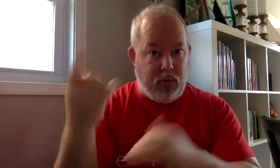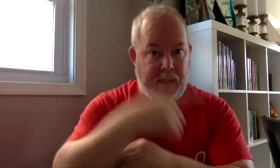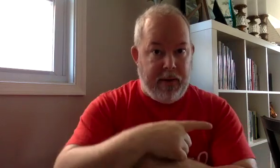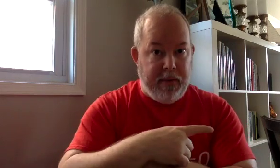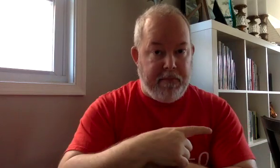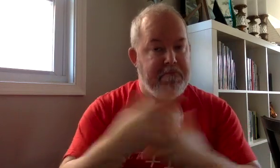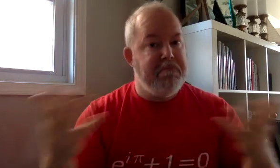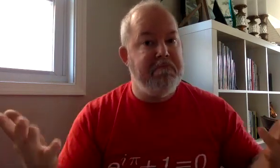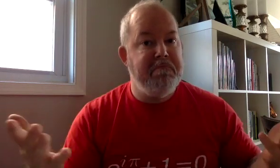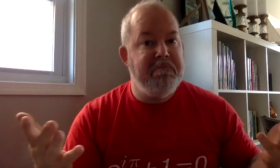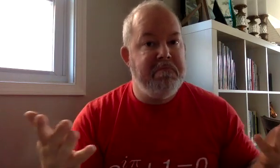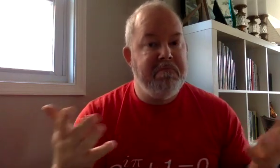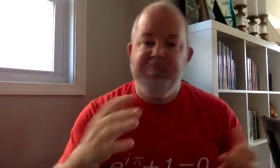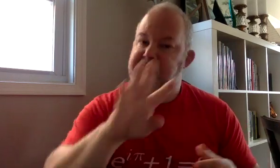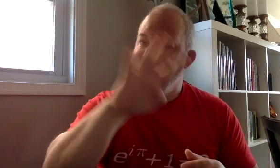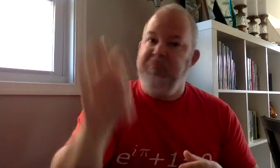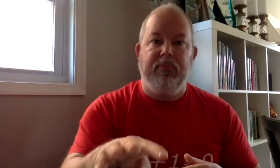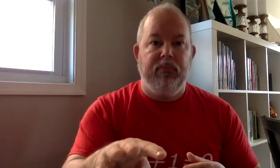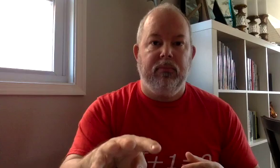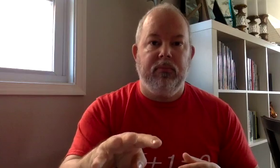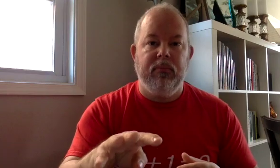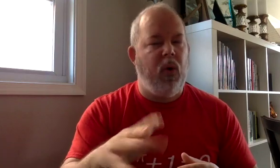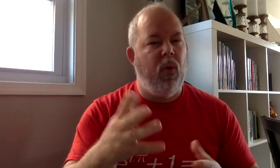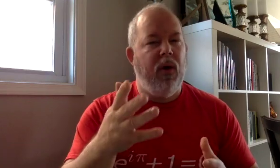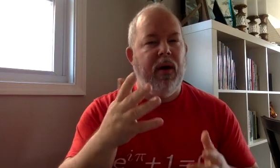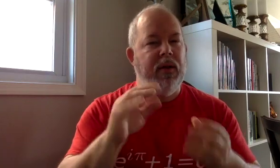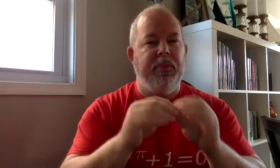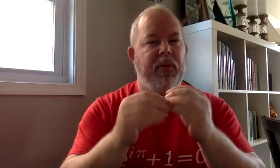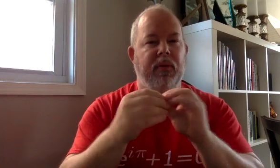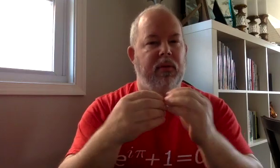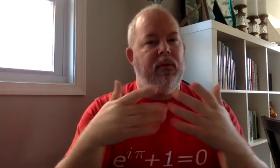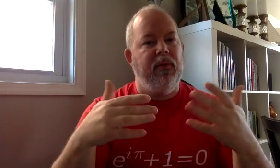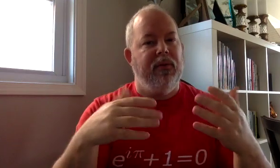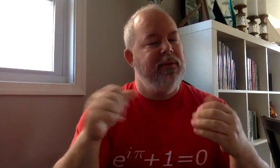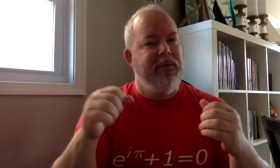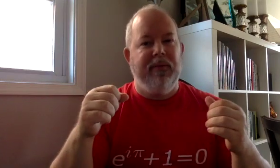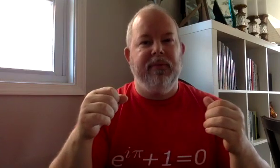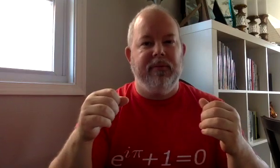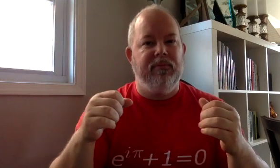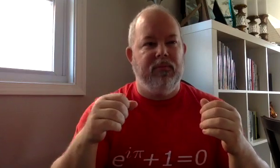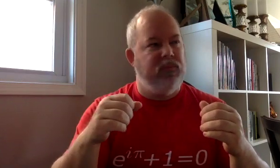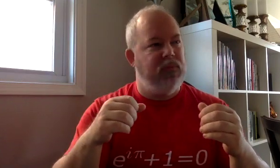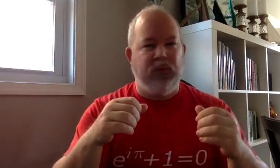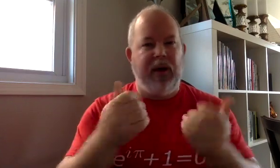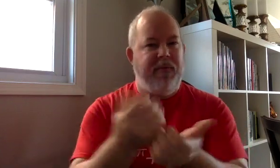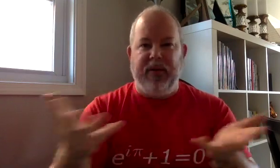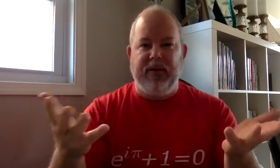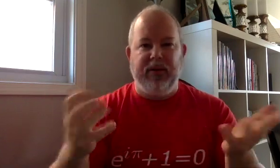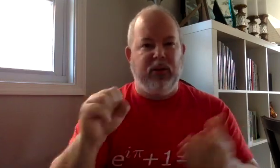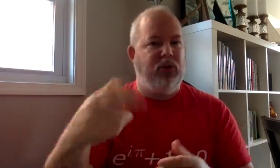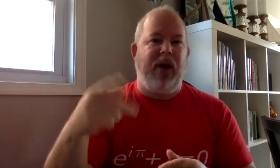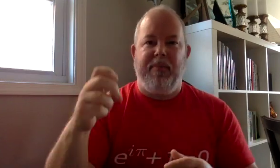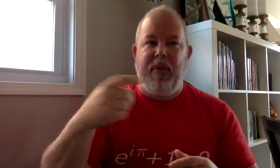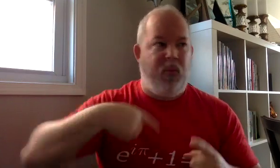unhurt. She told us she's happy not to be alone this morning and asked if I have a mother who also happens to be named